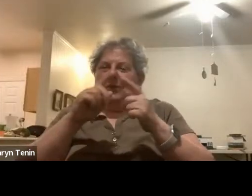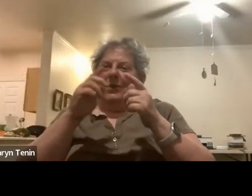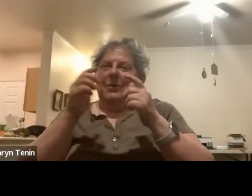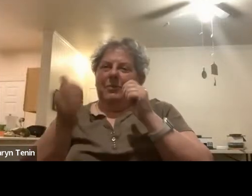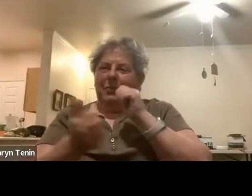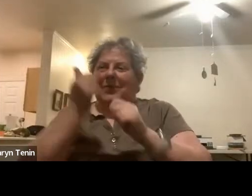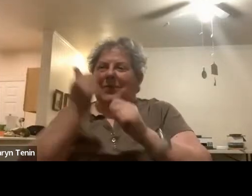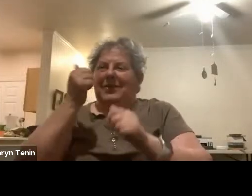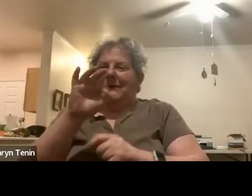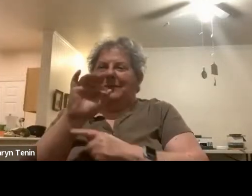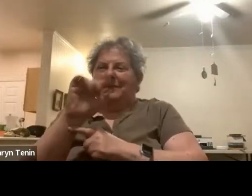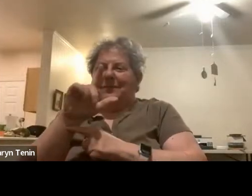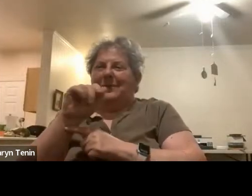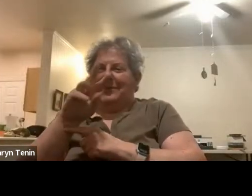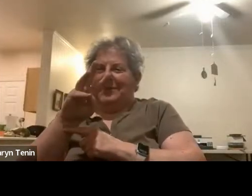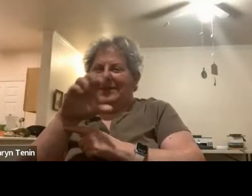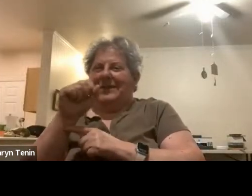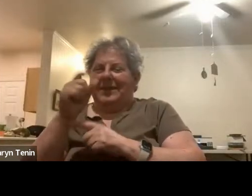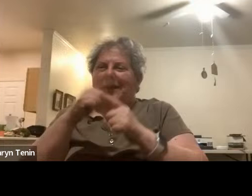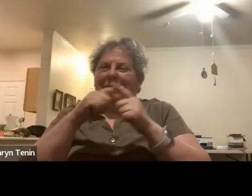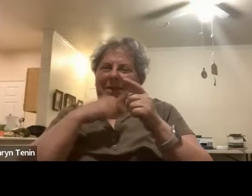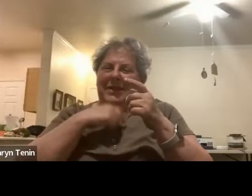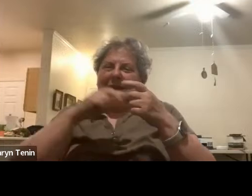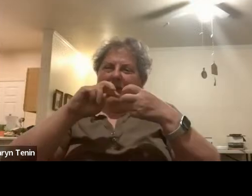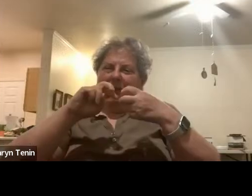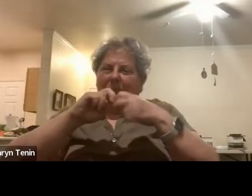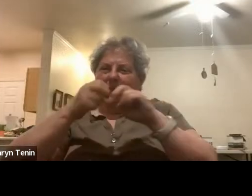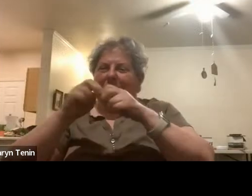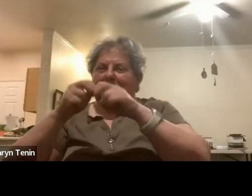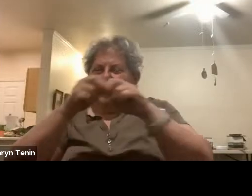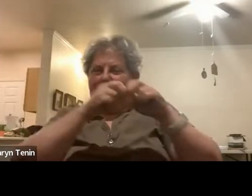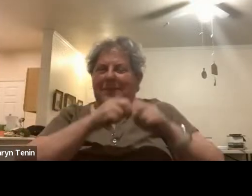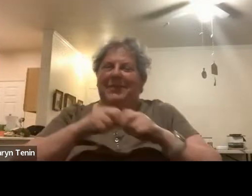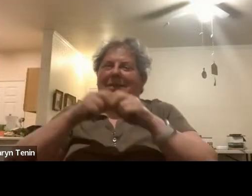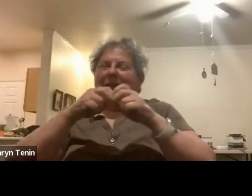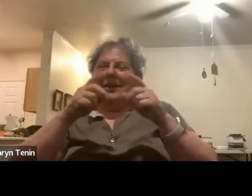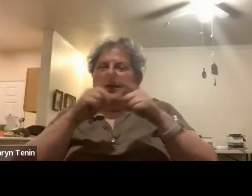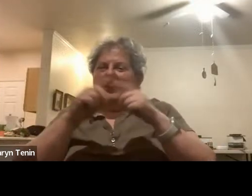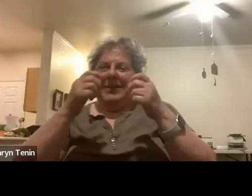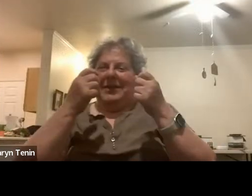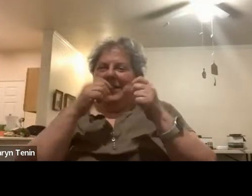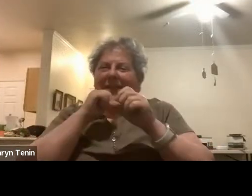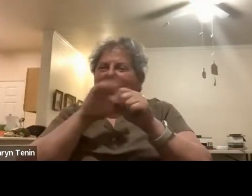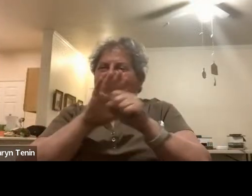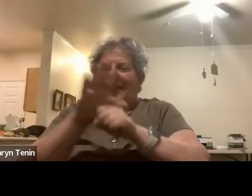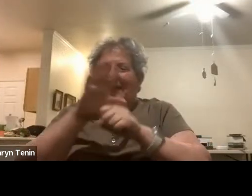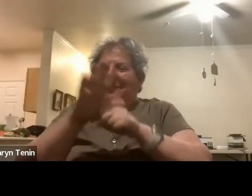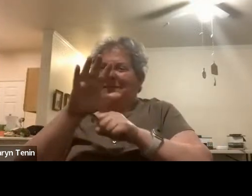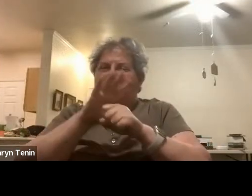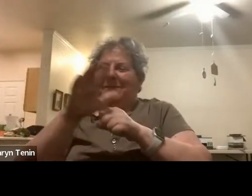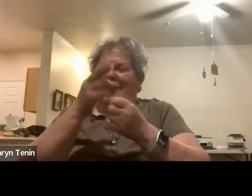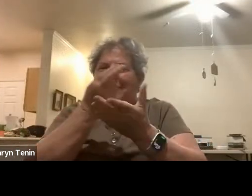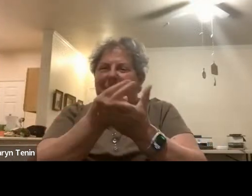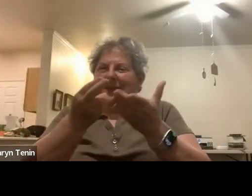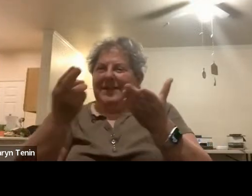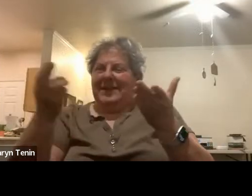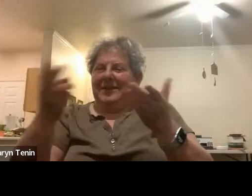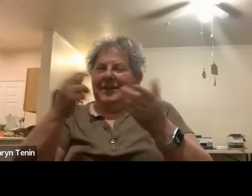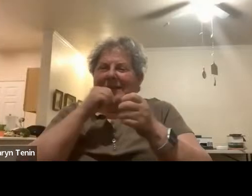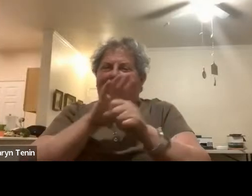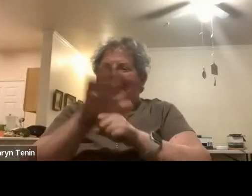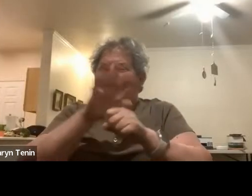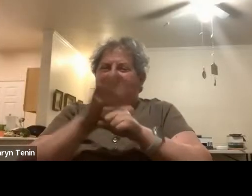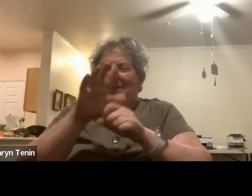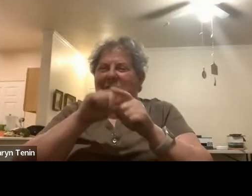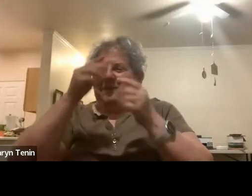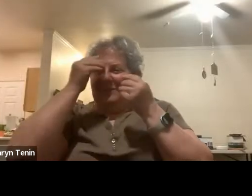I began to see a lot of issues and a lot of problems, and